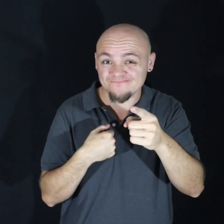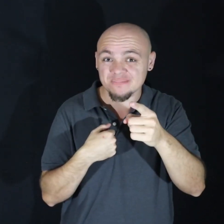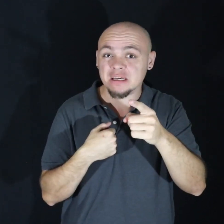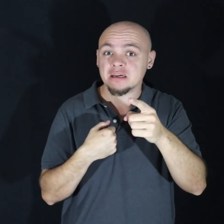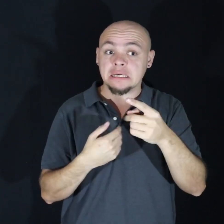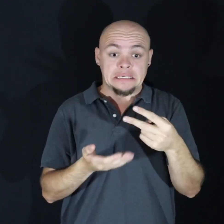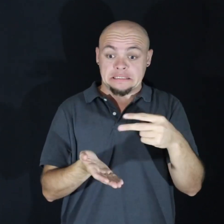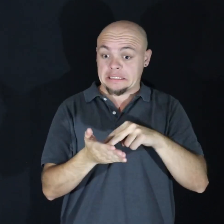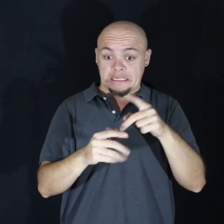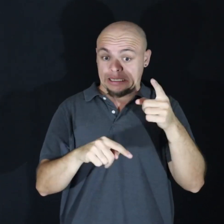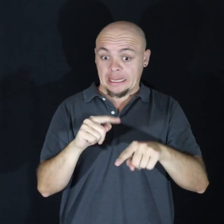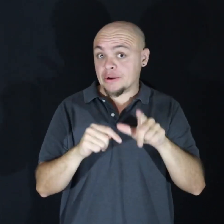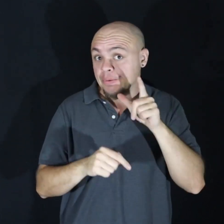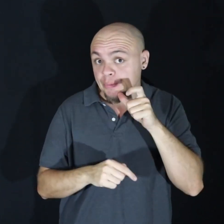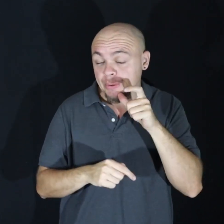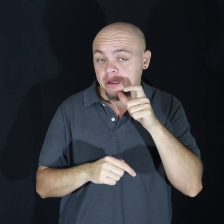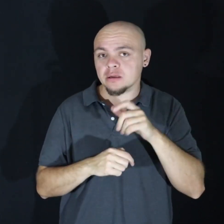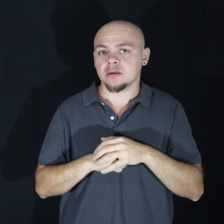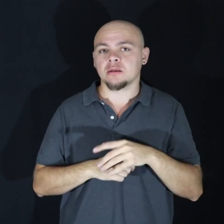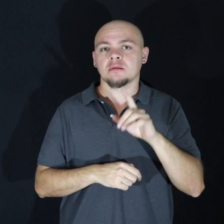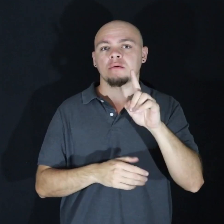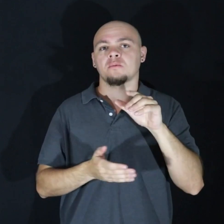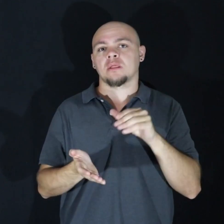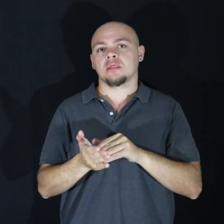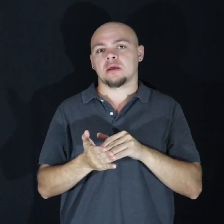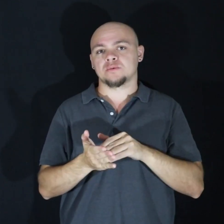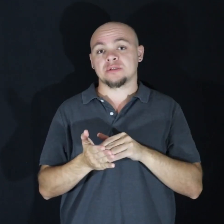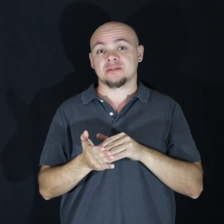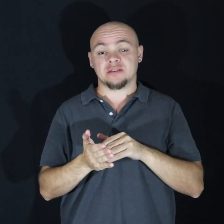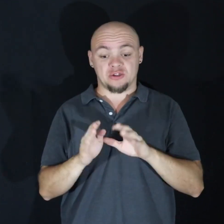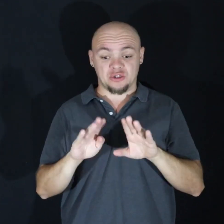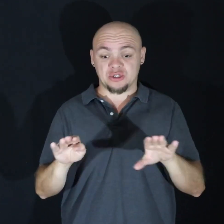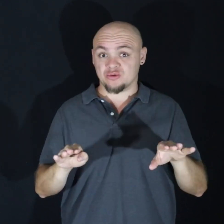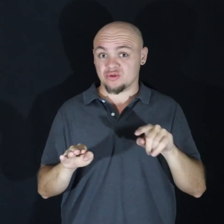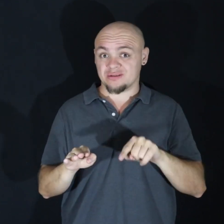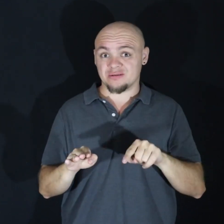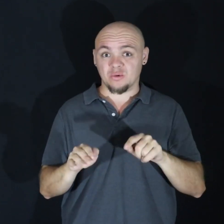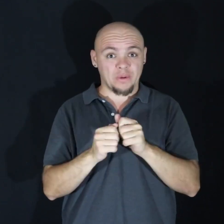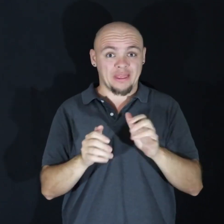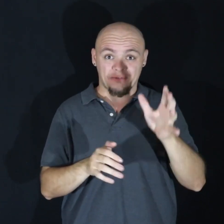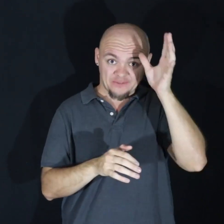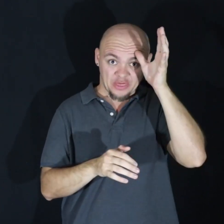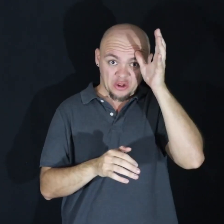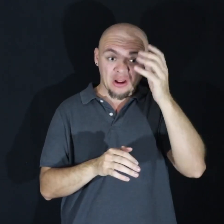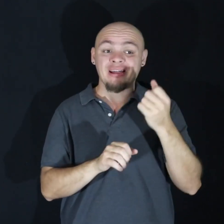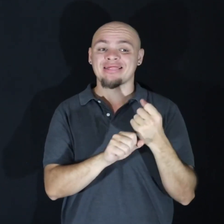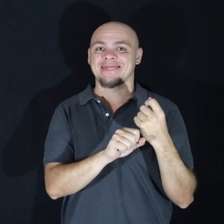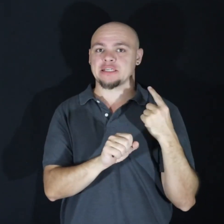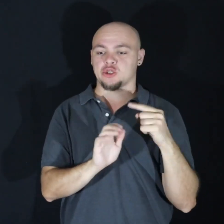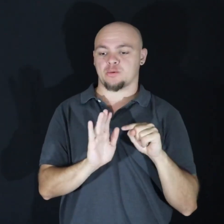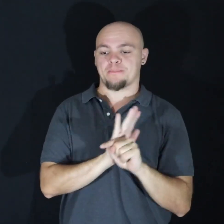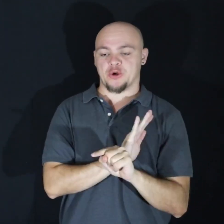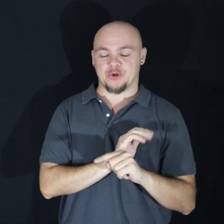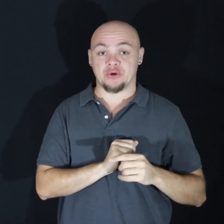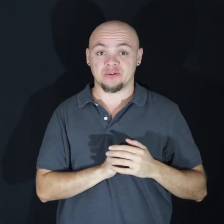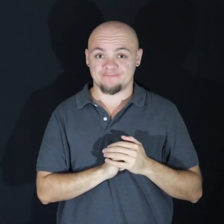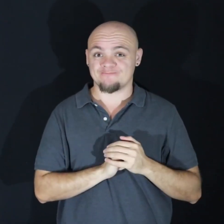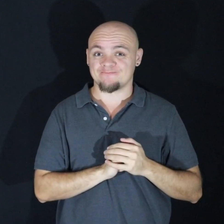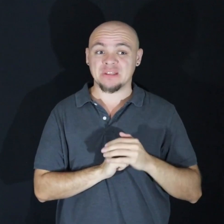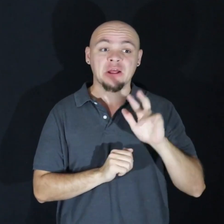stand. The 1,000 fatherless children who were murdered last year.